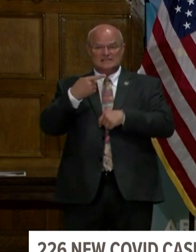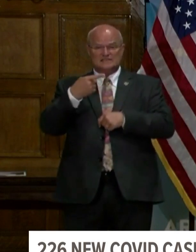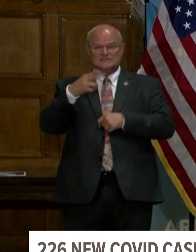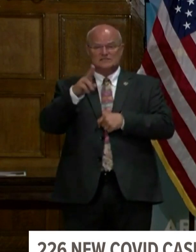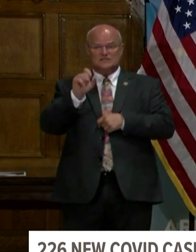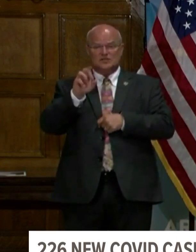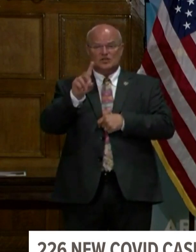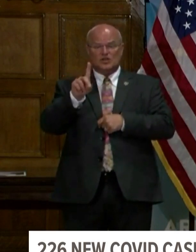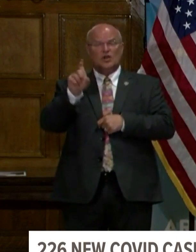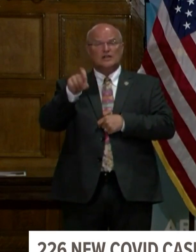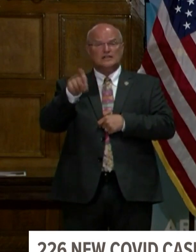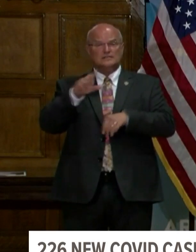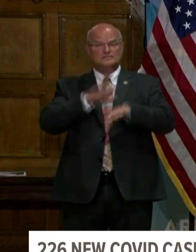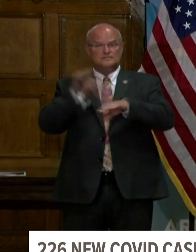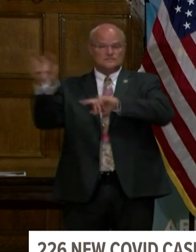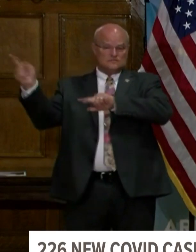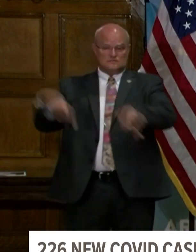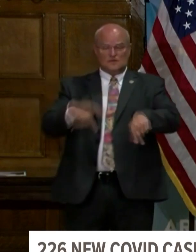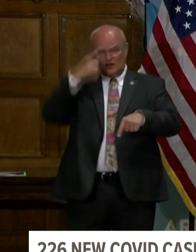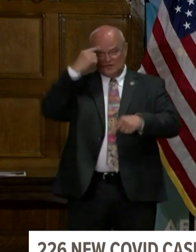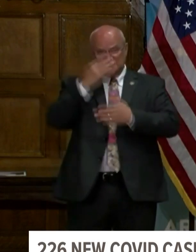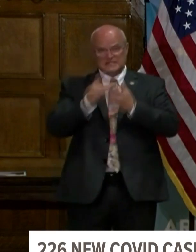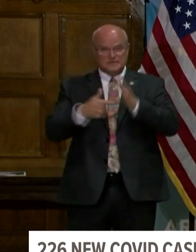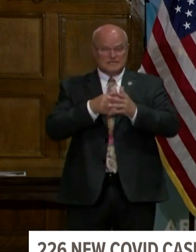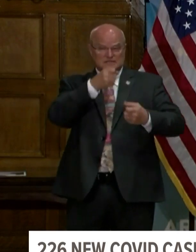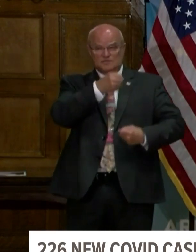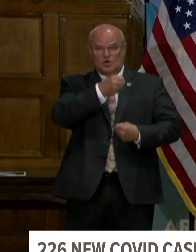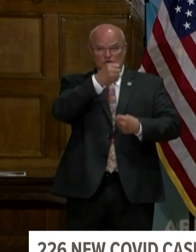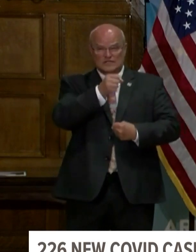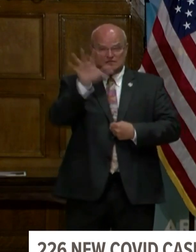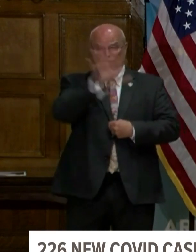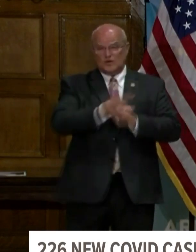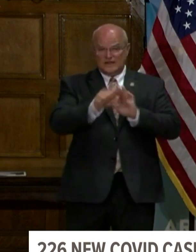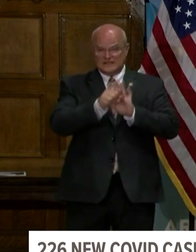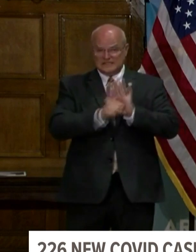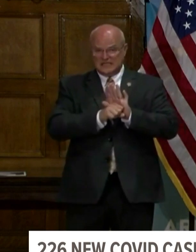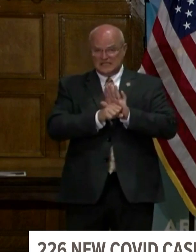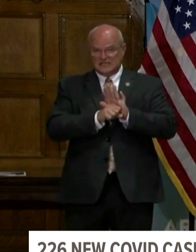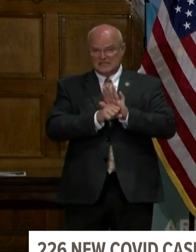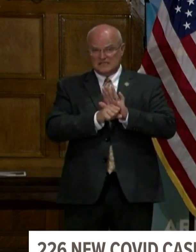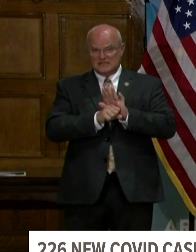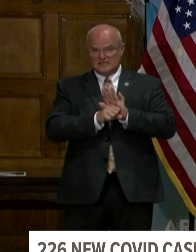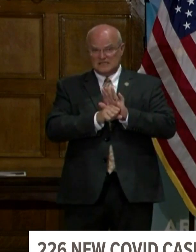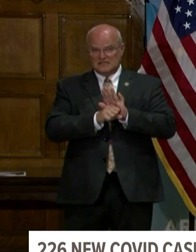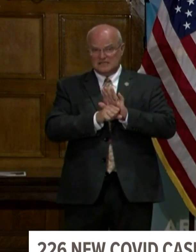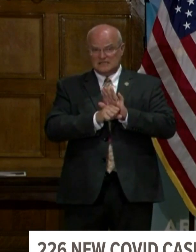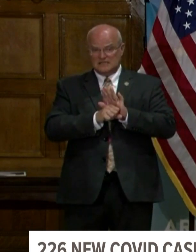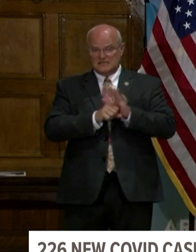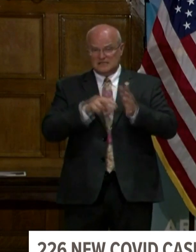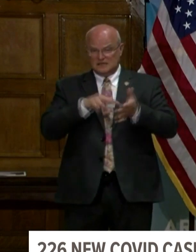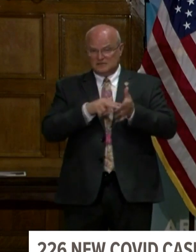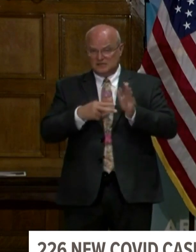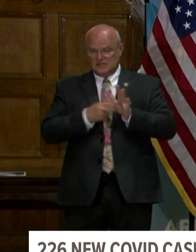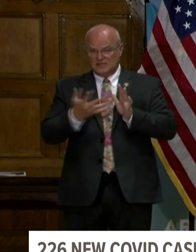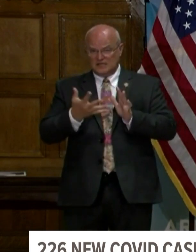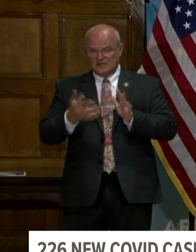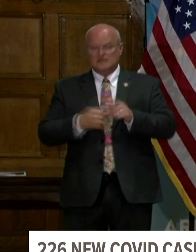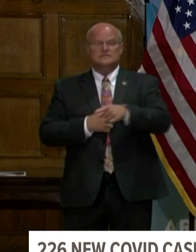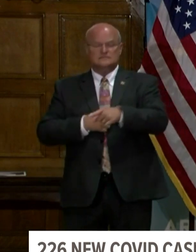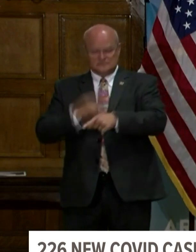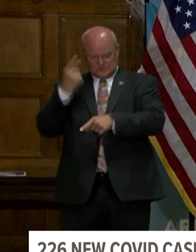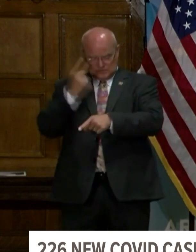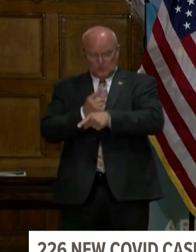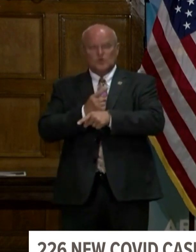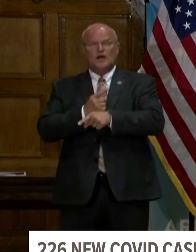Guard needs to be called in for some of these protests across the state? Is that the question? That's